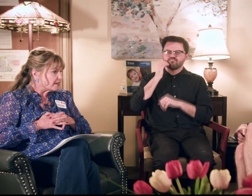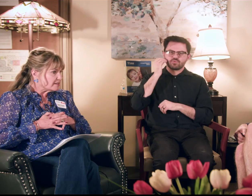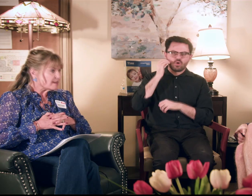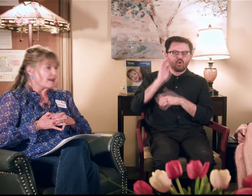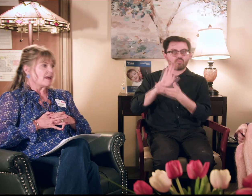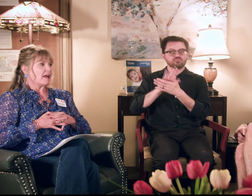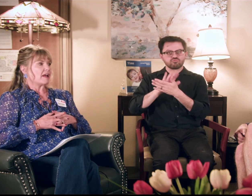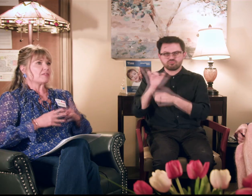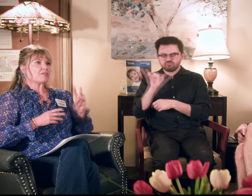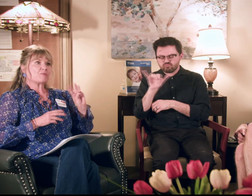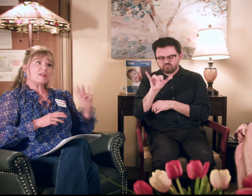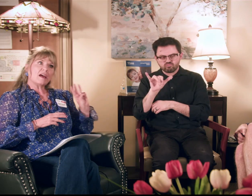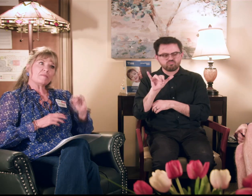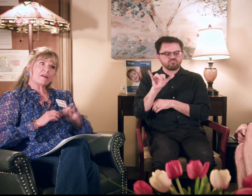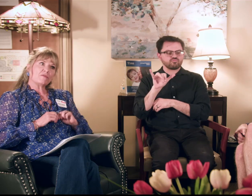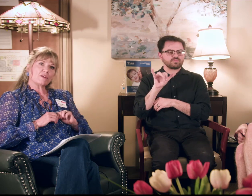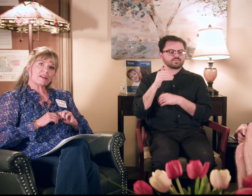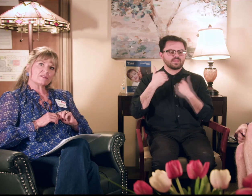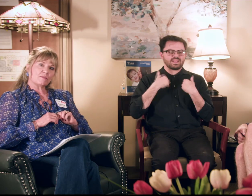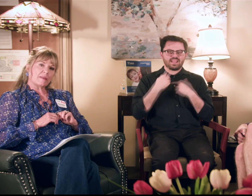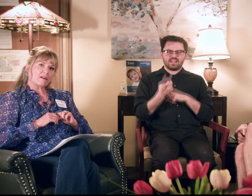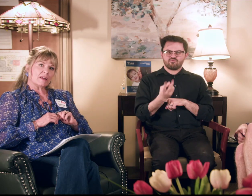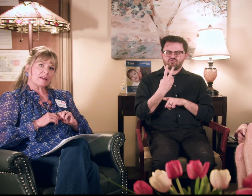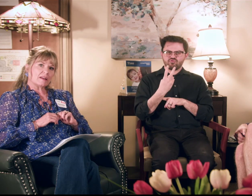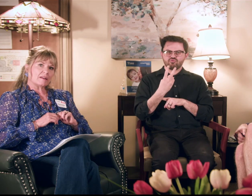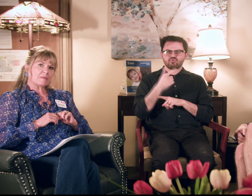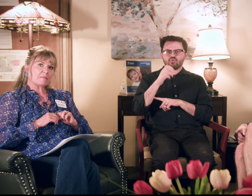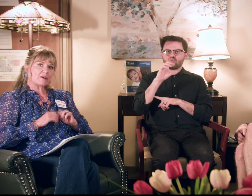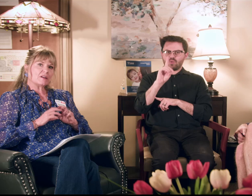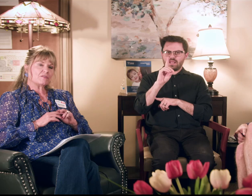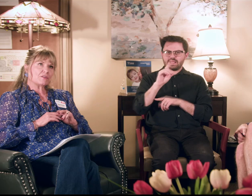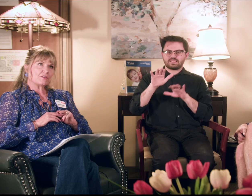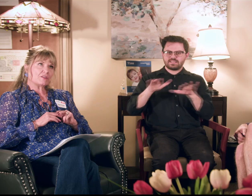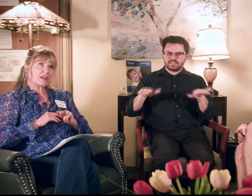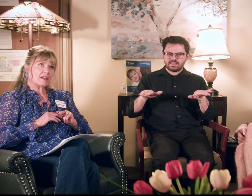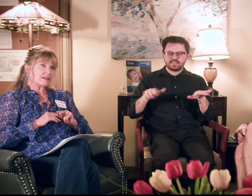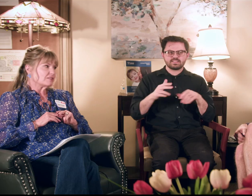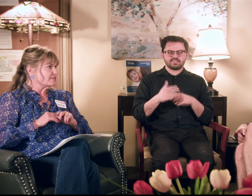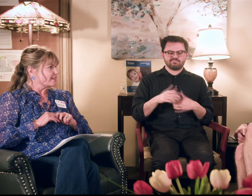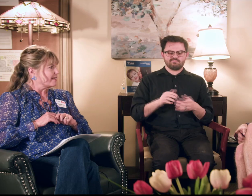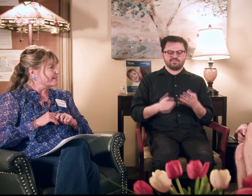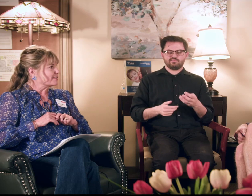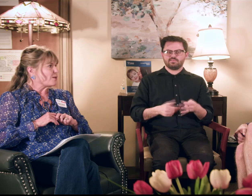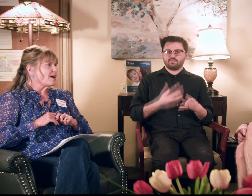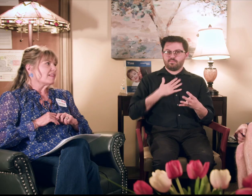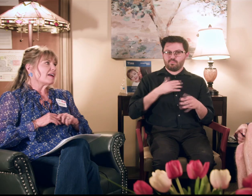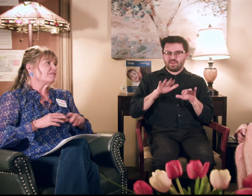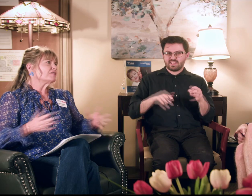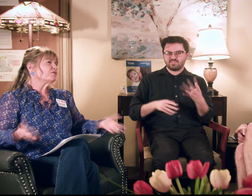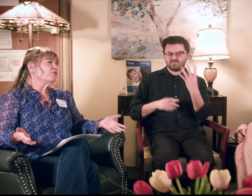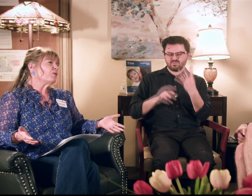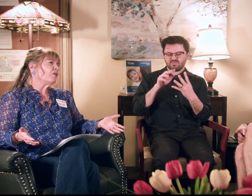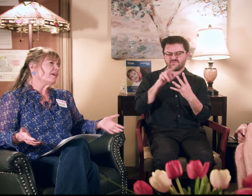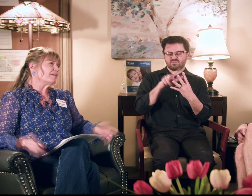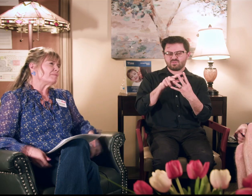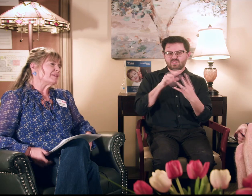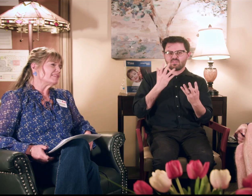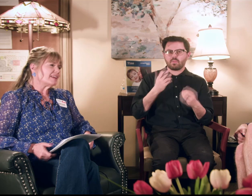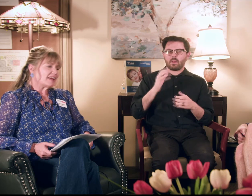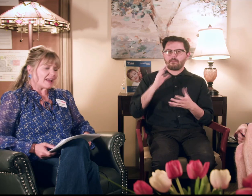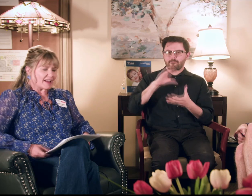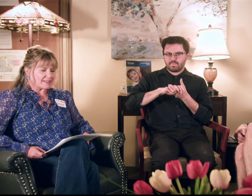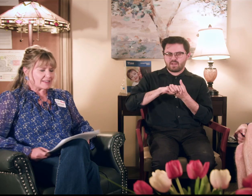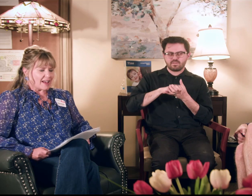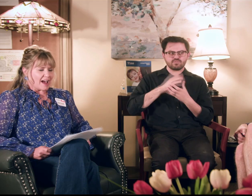2 grandkids, and 3 out of my 4 kids are married, and I've been married for 38 years. So life is full